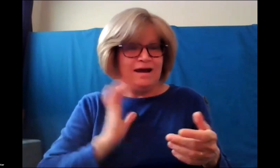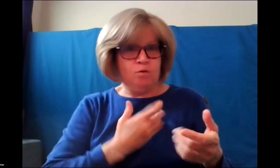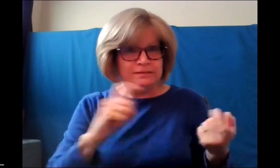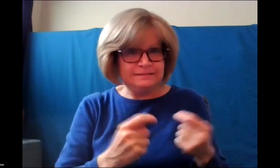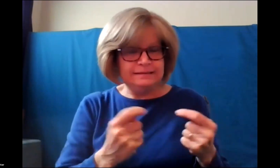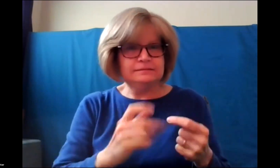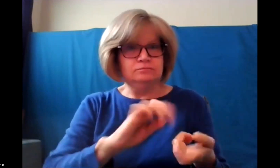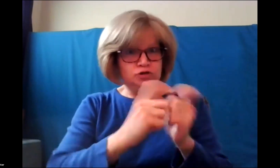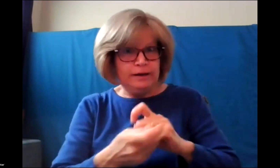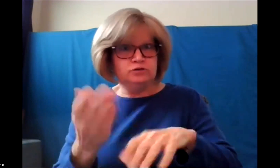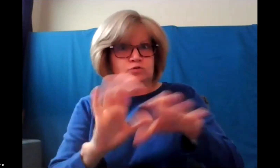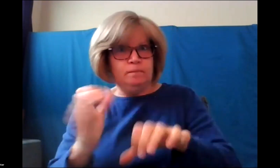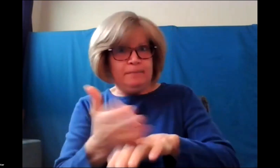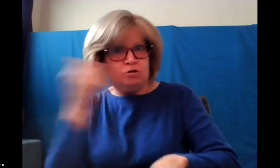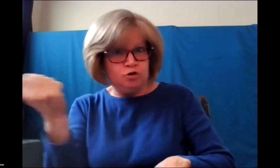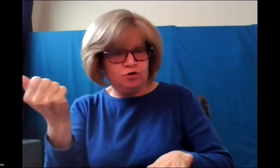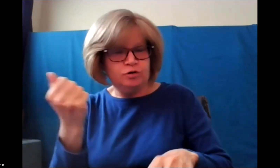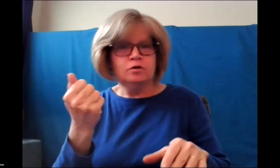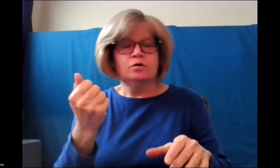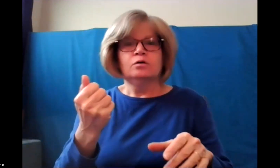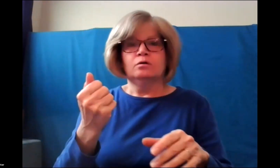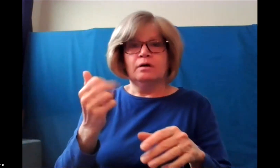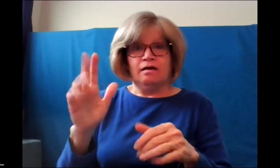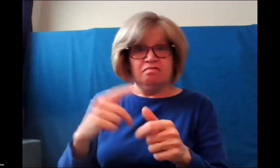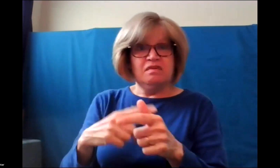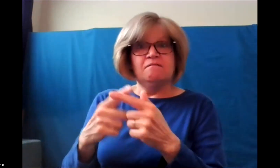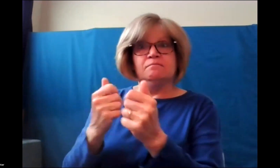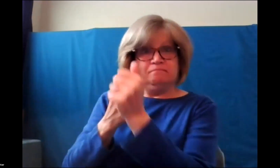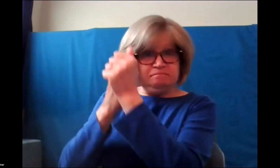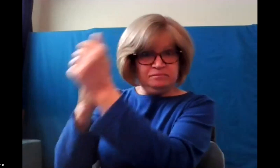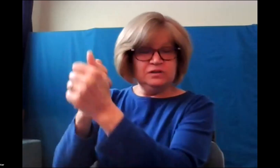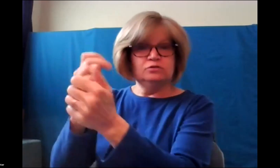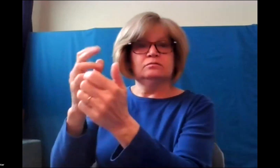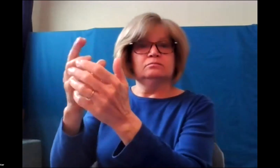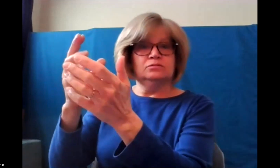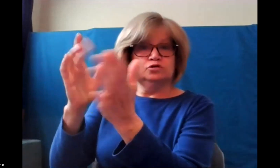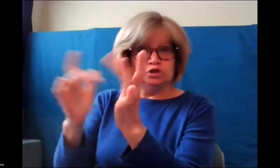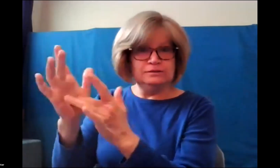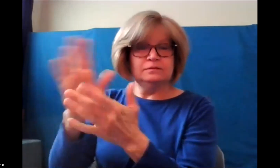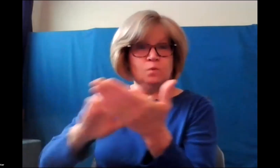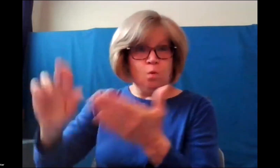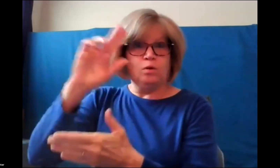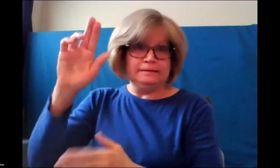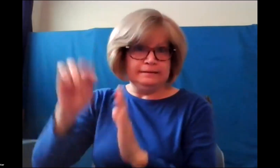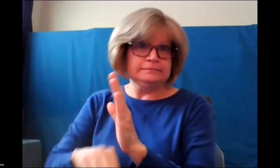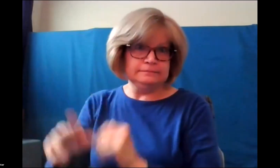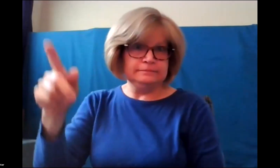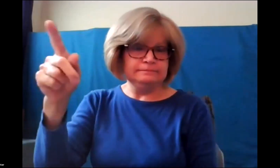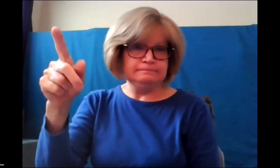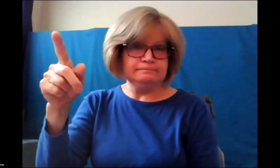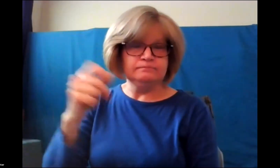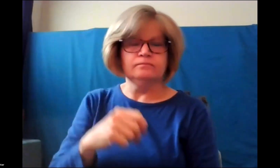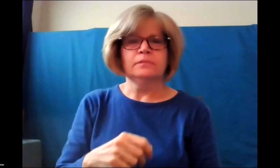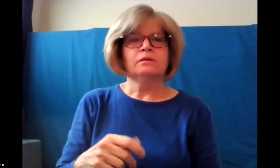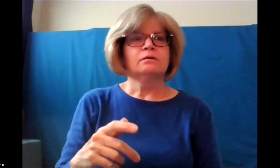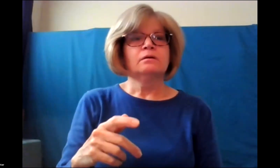live into that unique Jesus kind of holiness. We call that sanctification. So